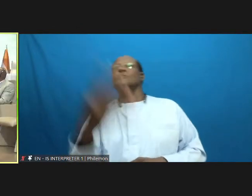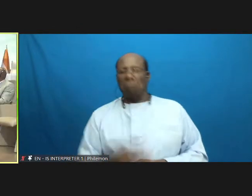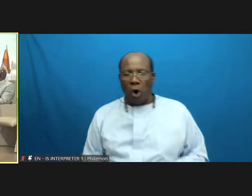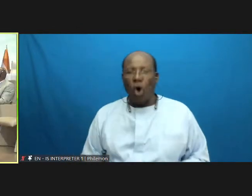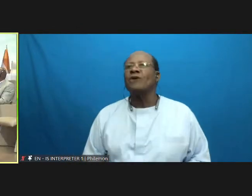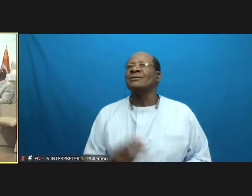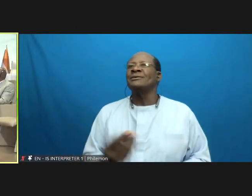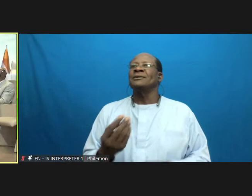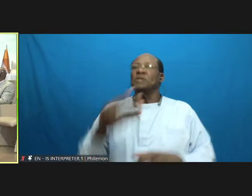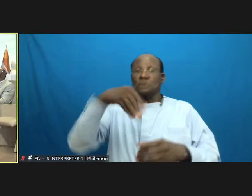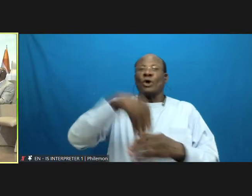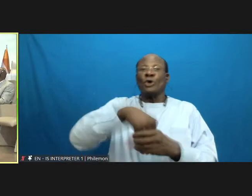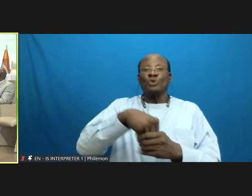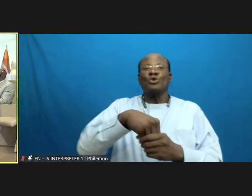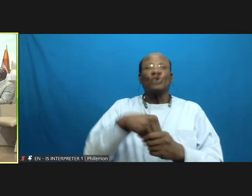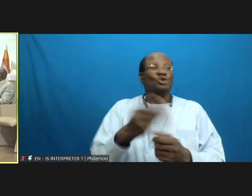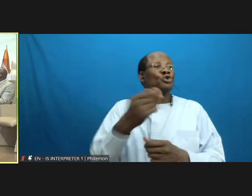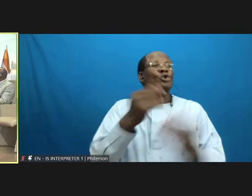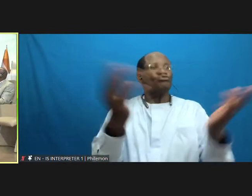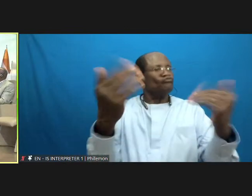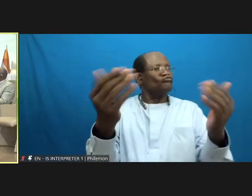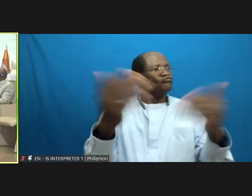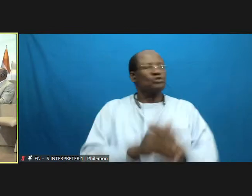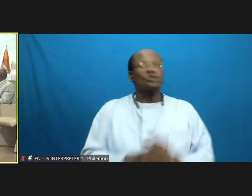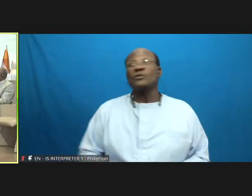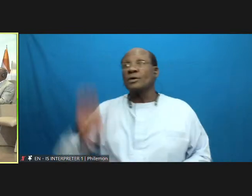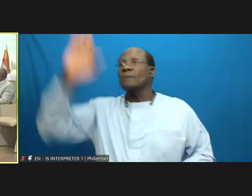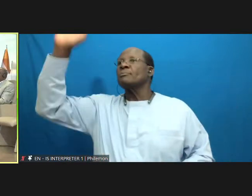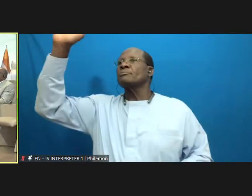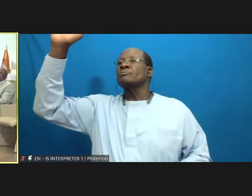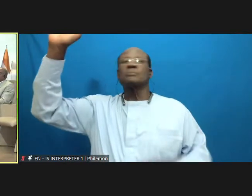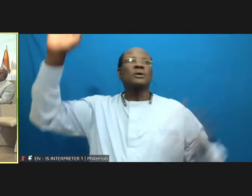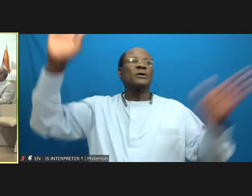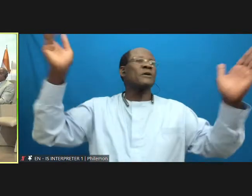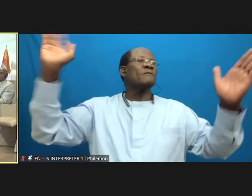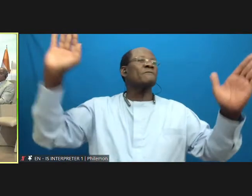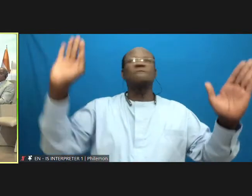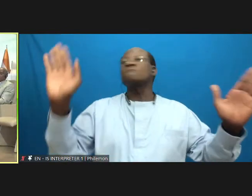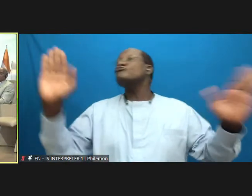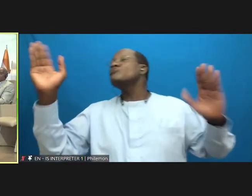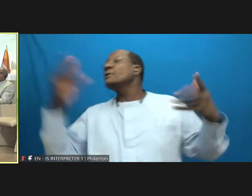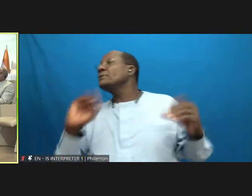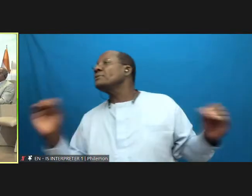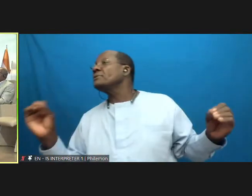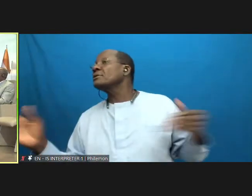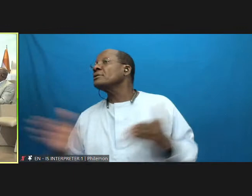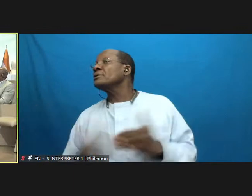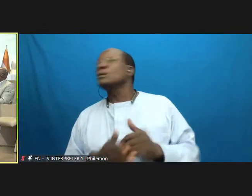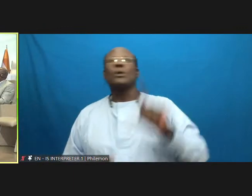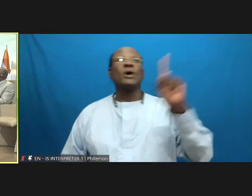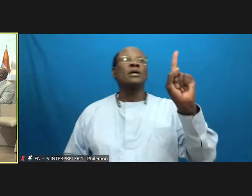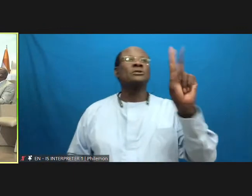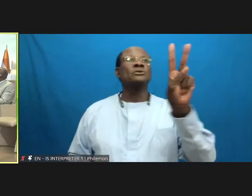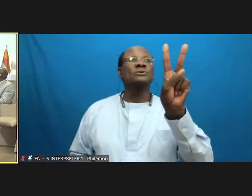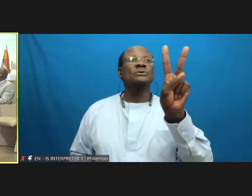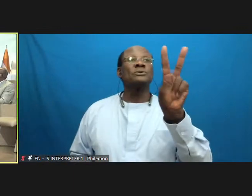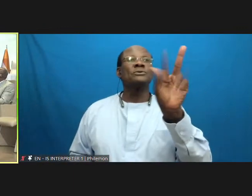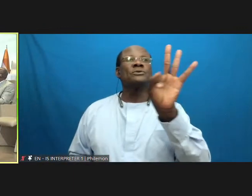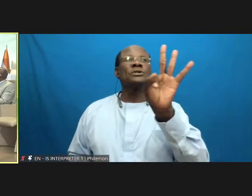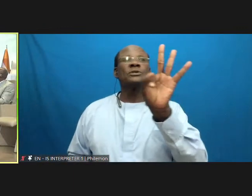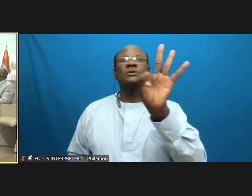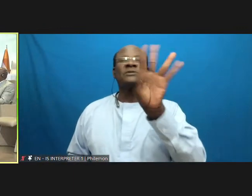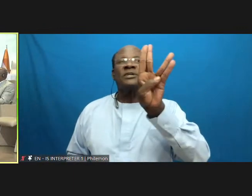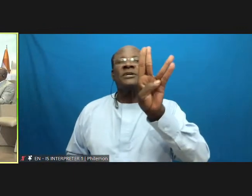points. If anyone else wants to speak, please raise your hand now, because I will close it after that. So 1, 2, 3,